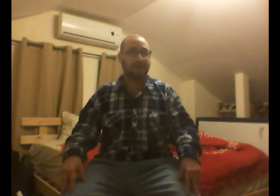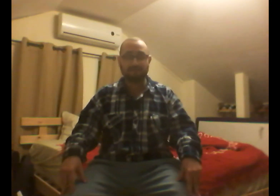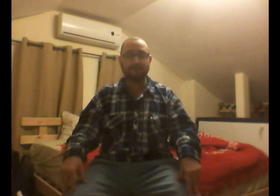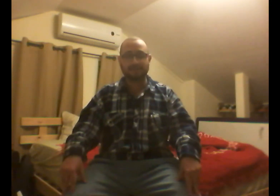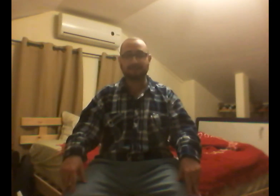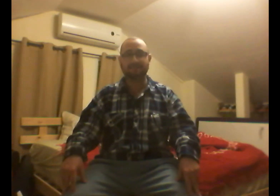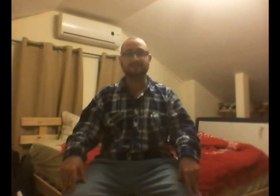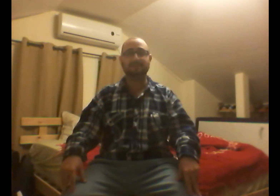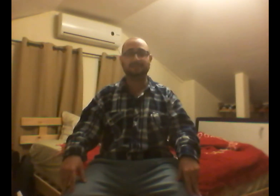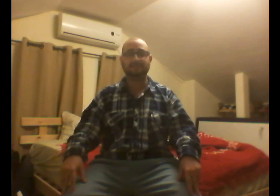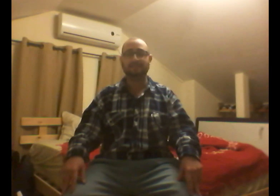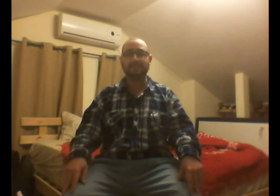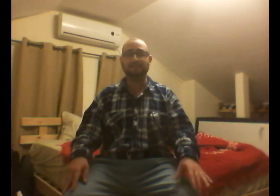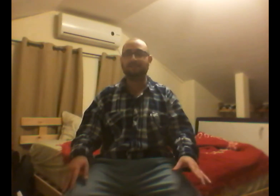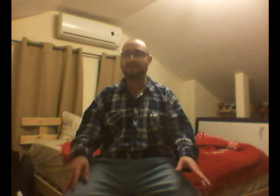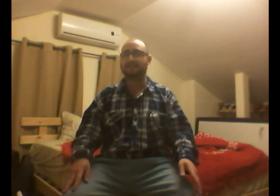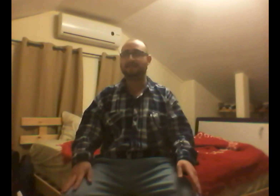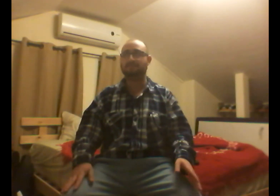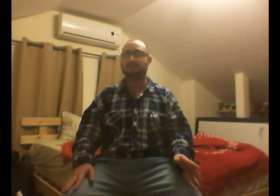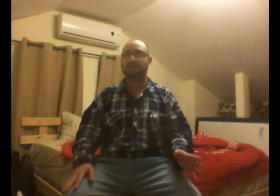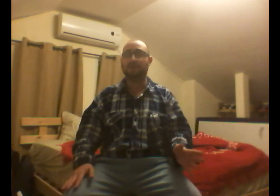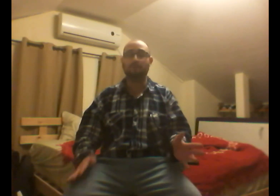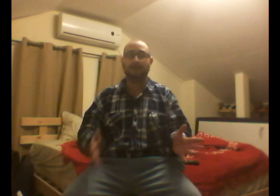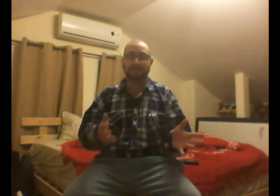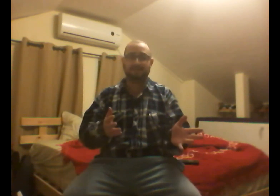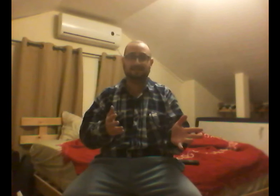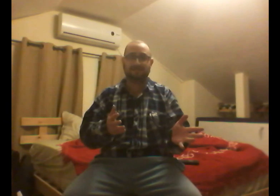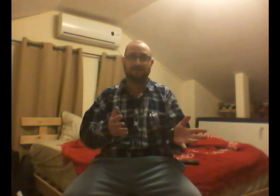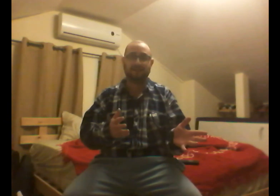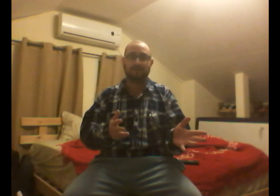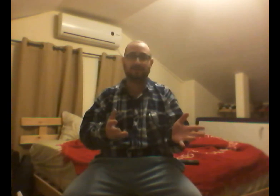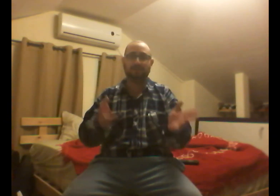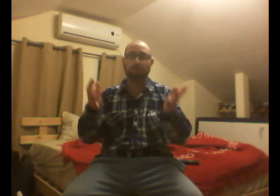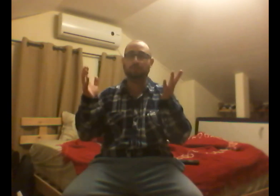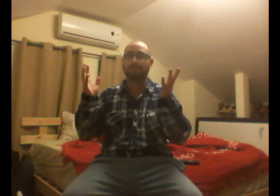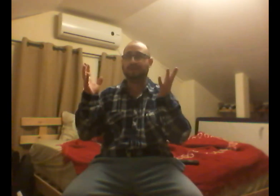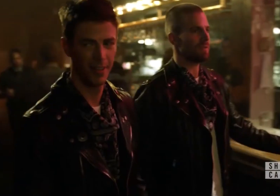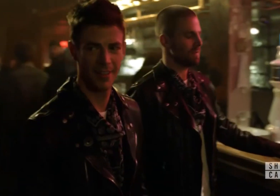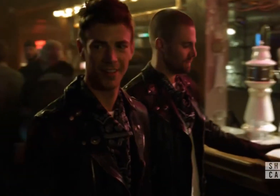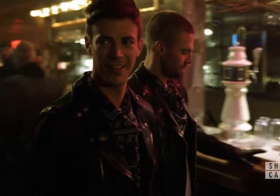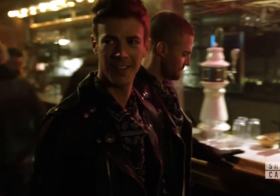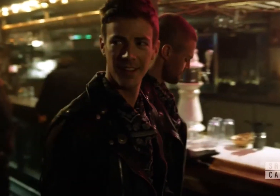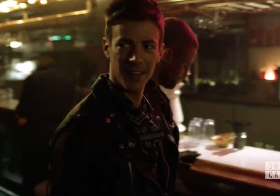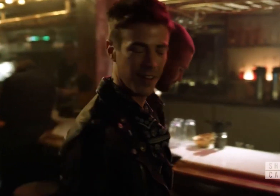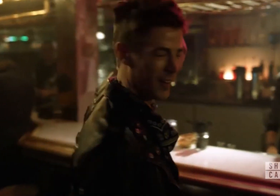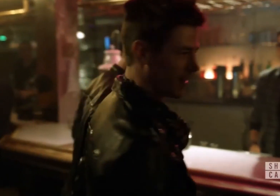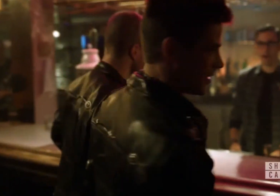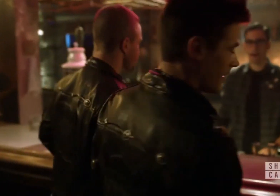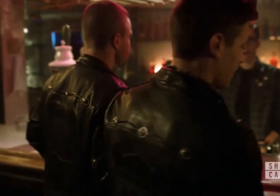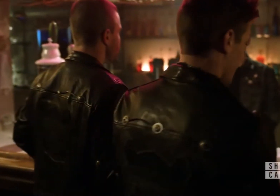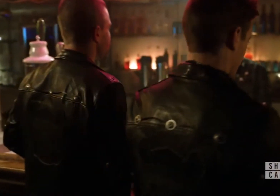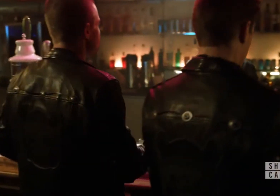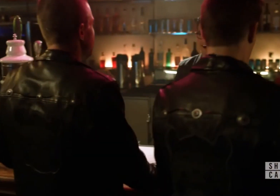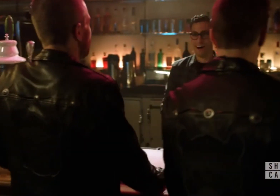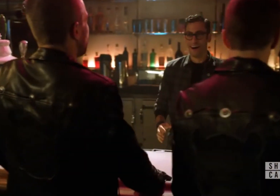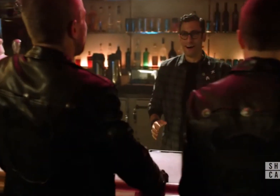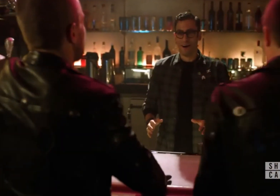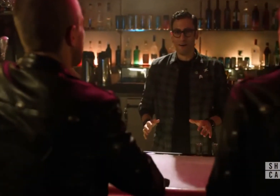every little detail, even the fact that they somehow managed to find a way to loop Gary into this